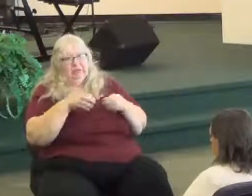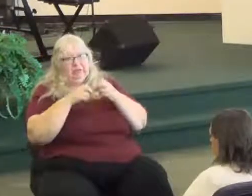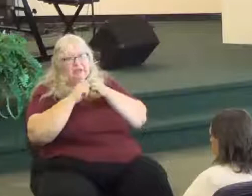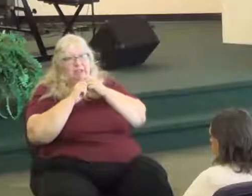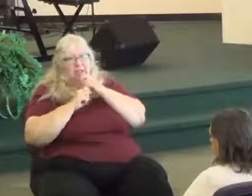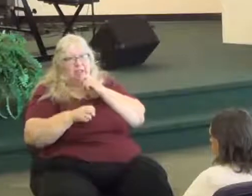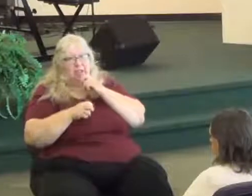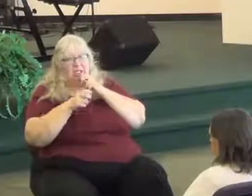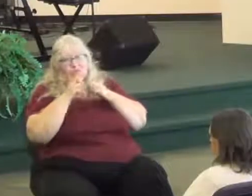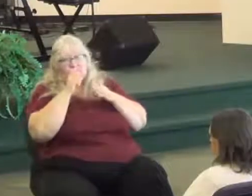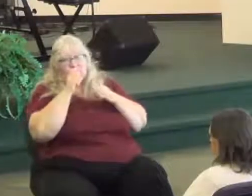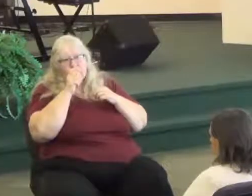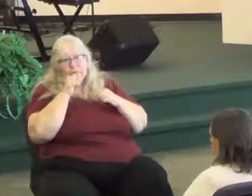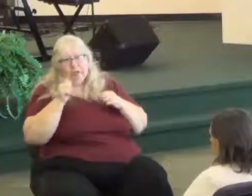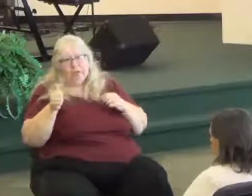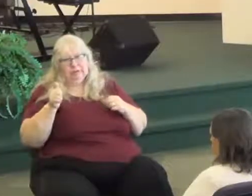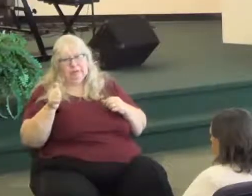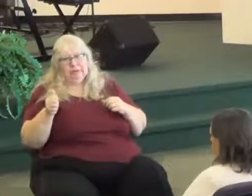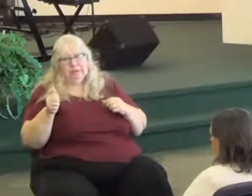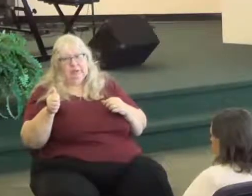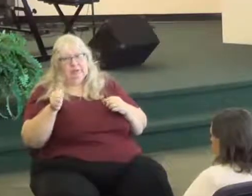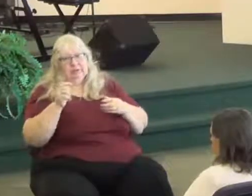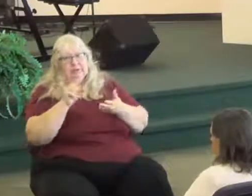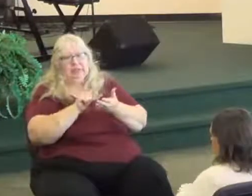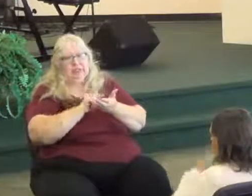The Gospels are all about Jesus.